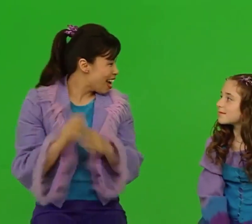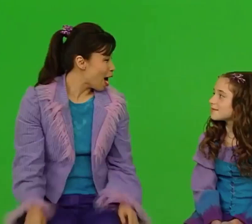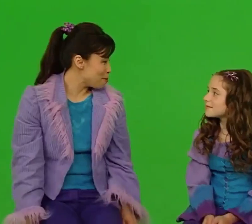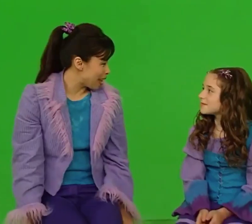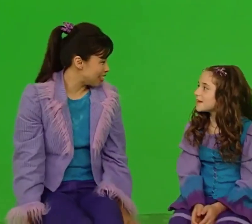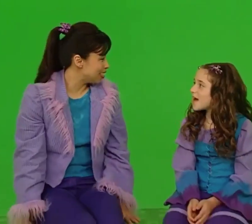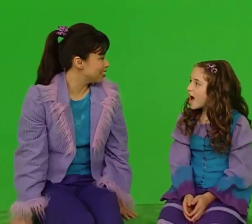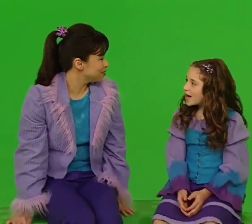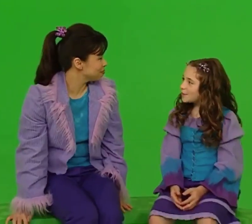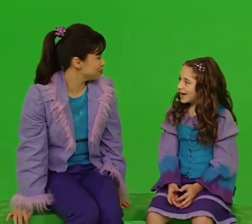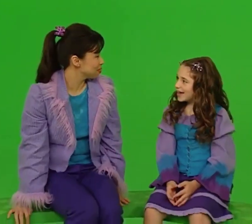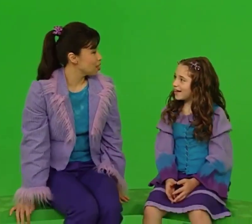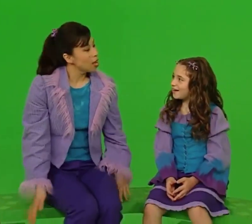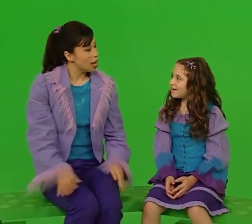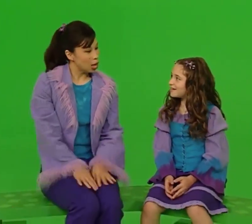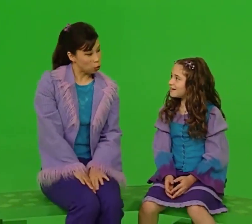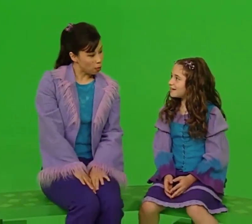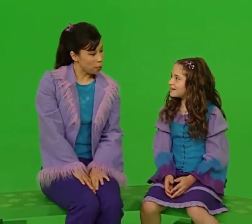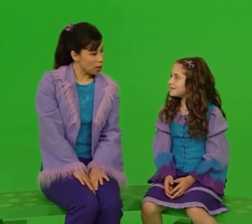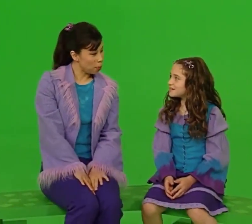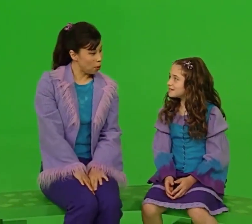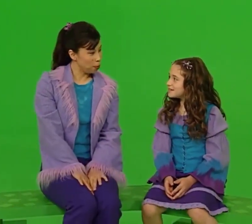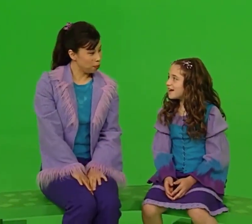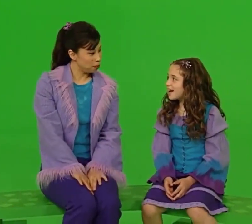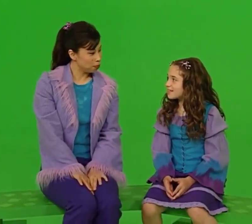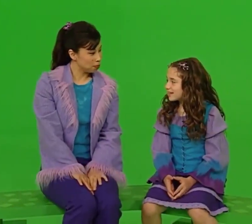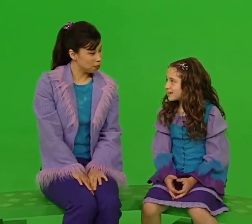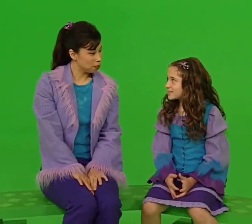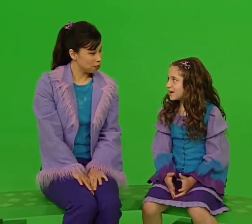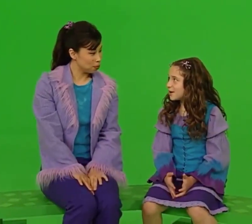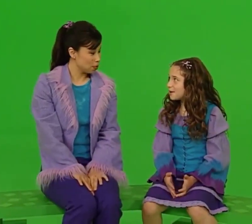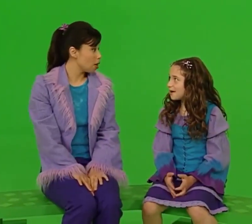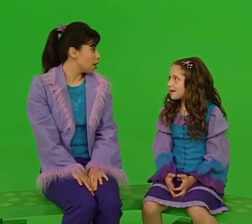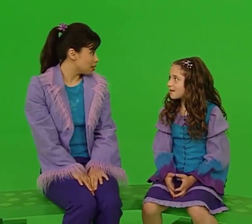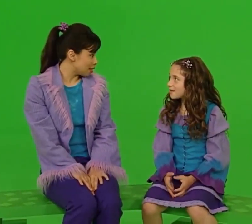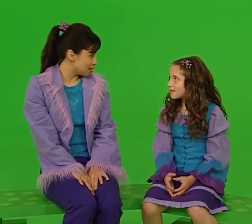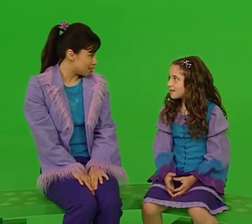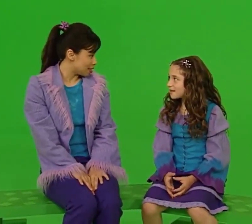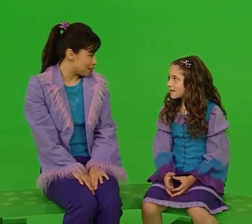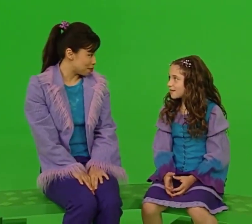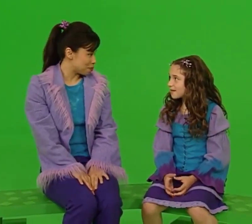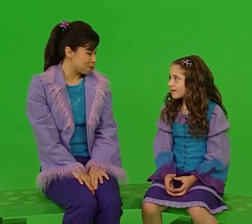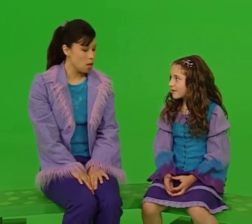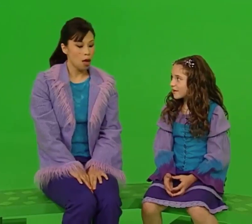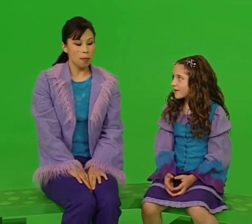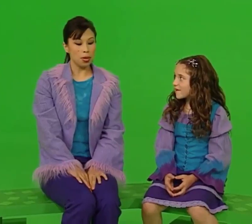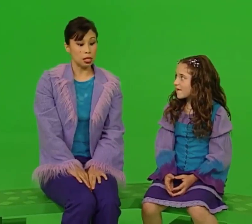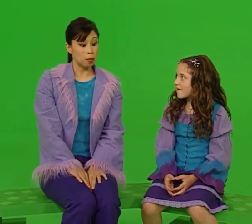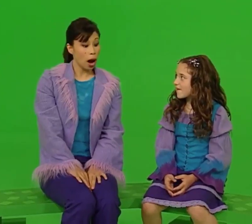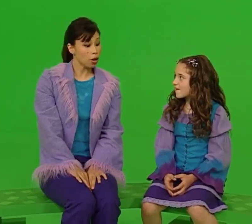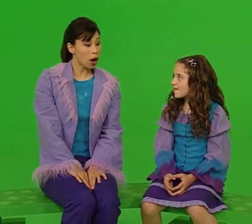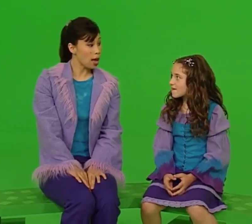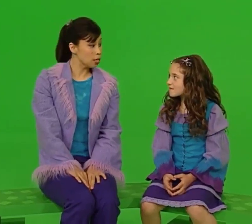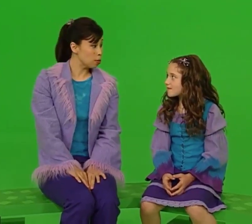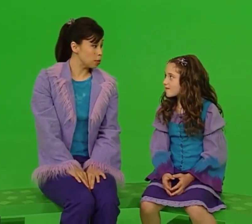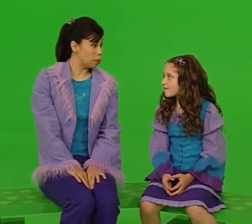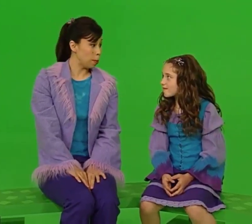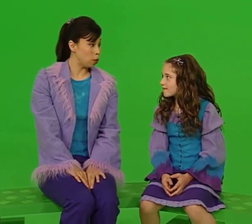Hi, Paige. Hi, Pei. Can you remember that poem? I think so. Let's see. Miss Spider and Miss